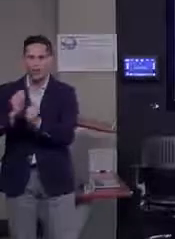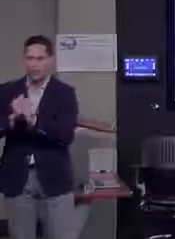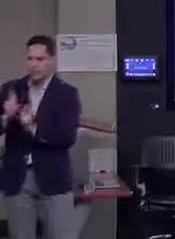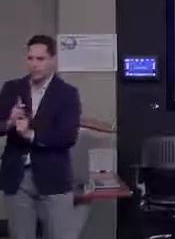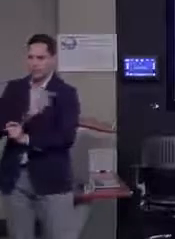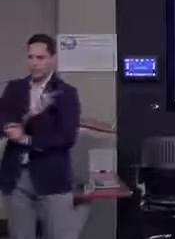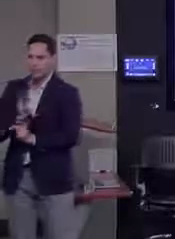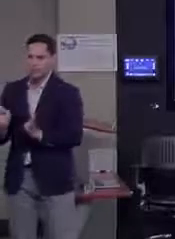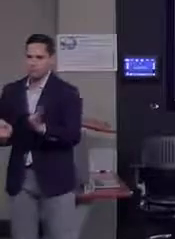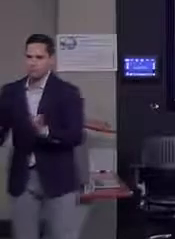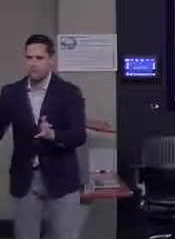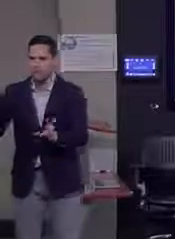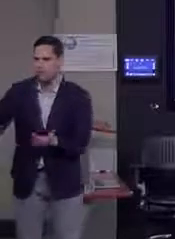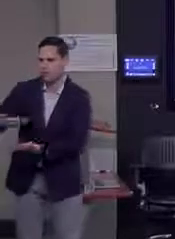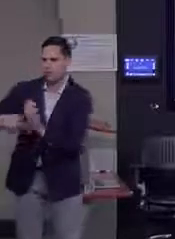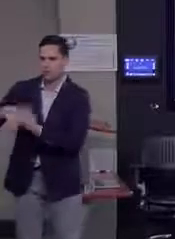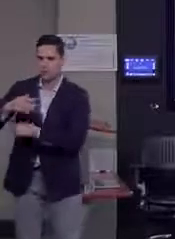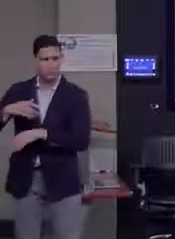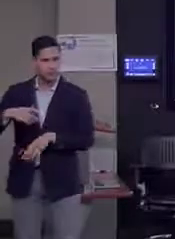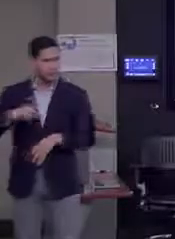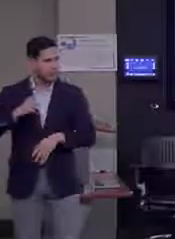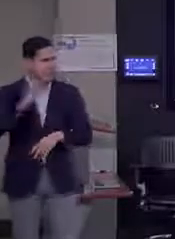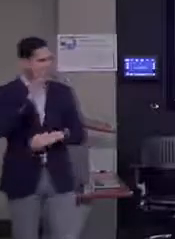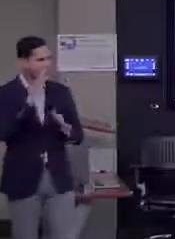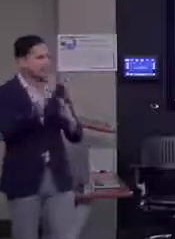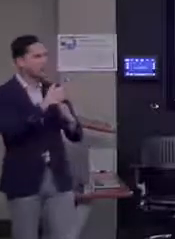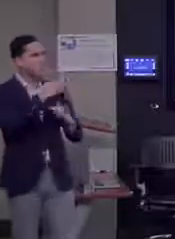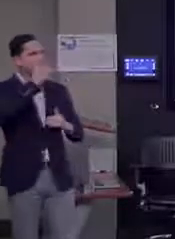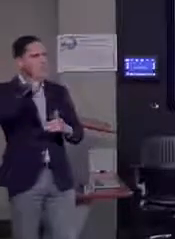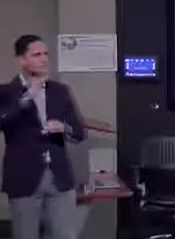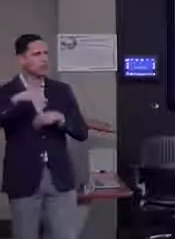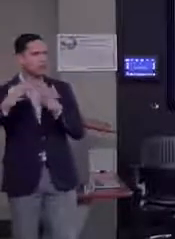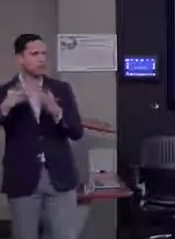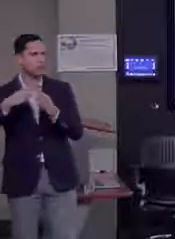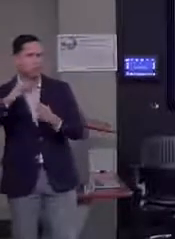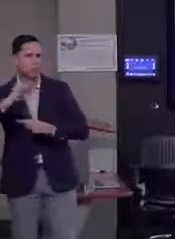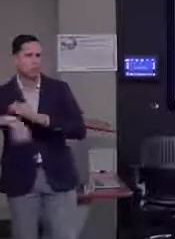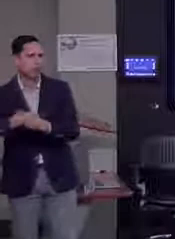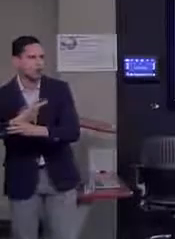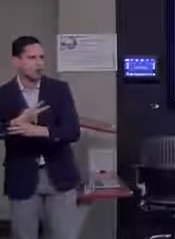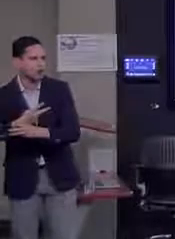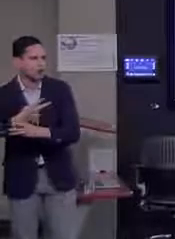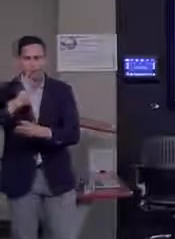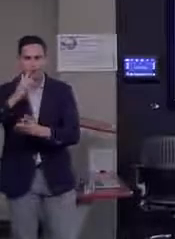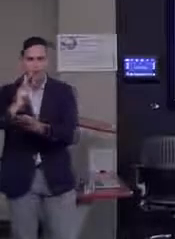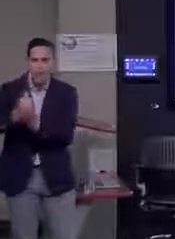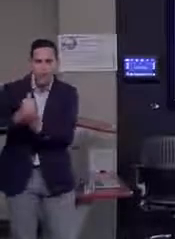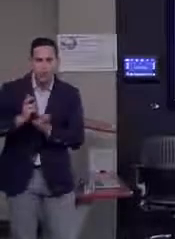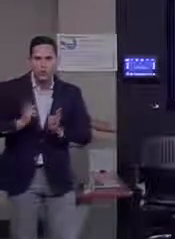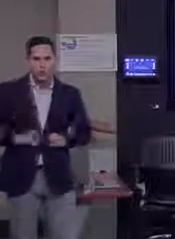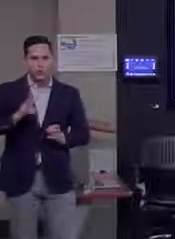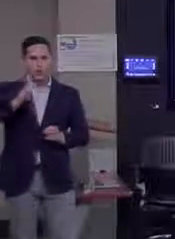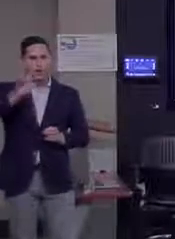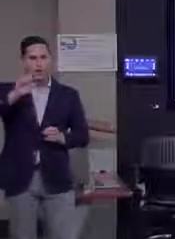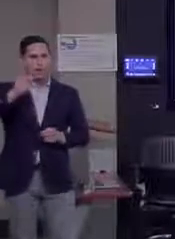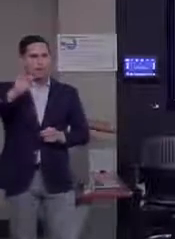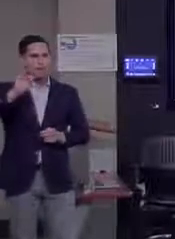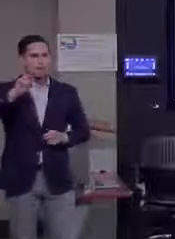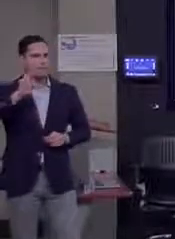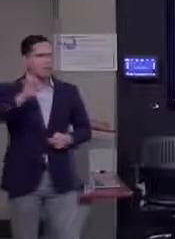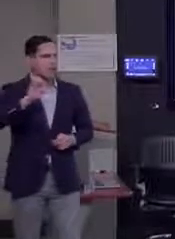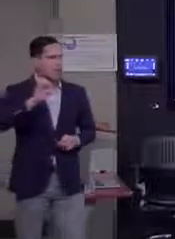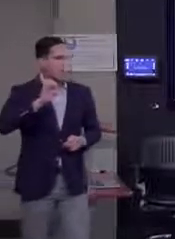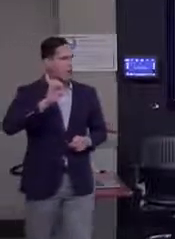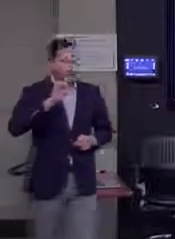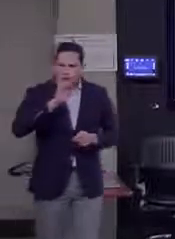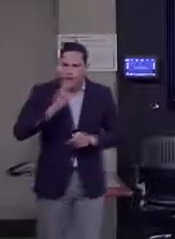nothing we could do that would be more relevant to human welfare, and nothing that could pose a greater challenge to the